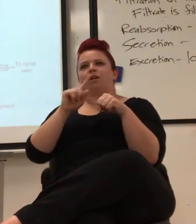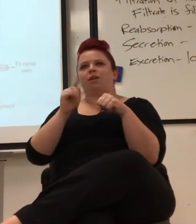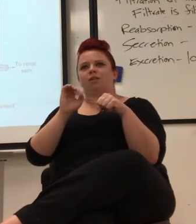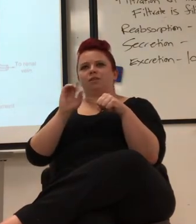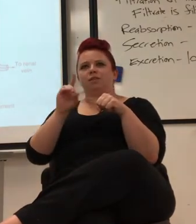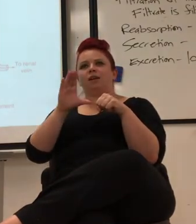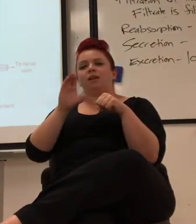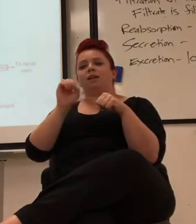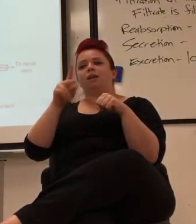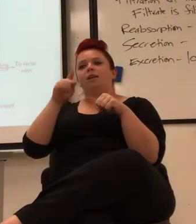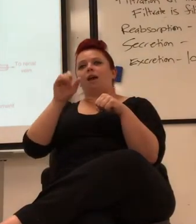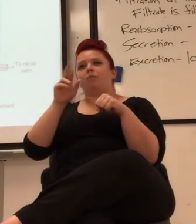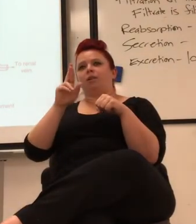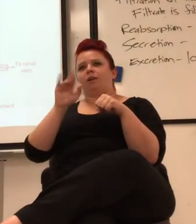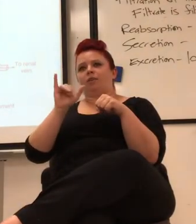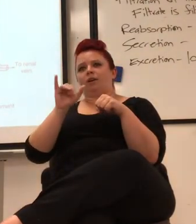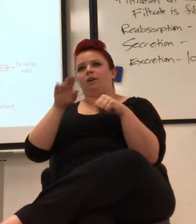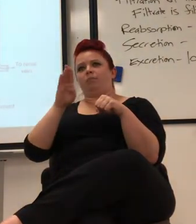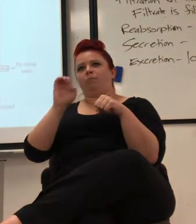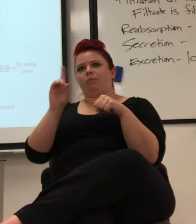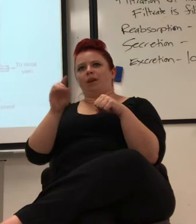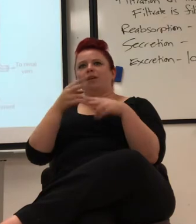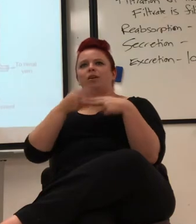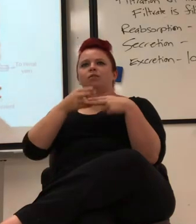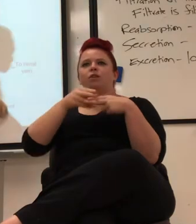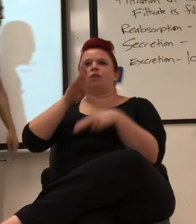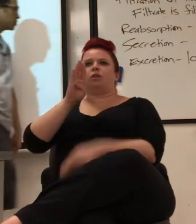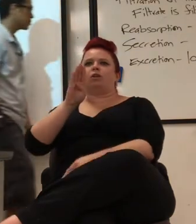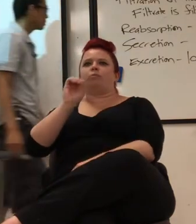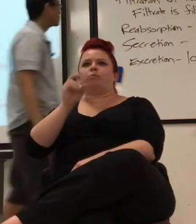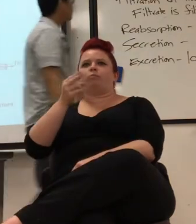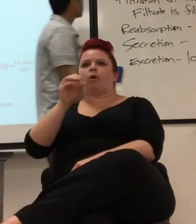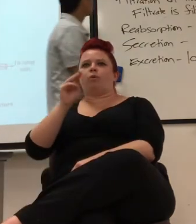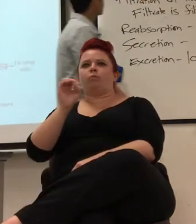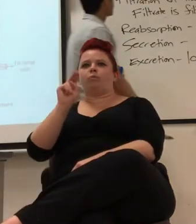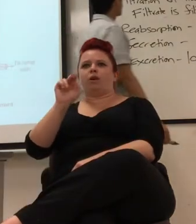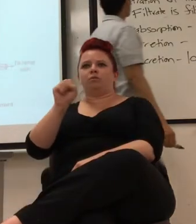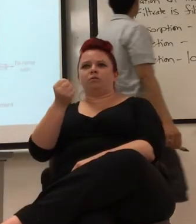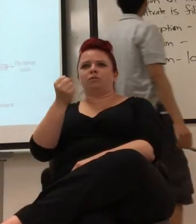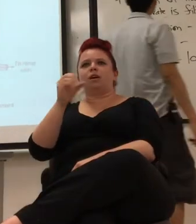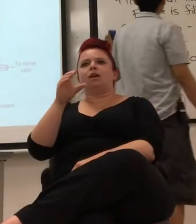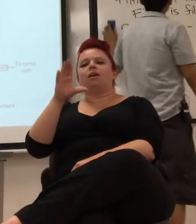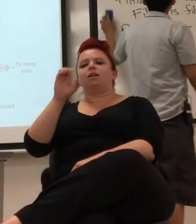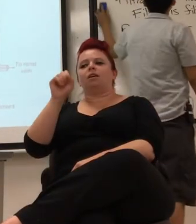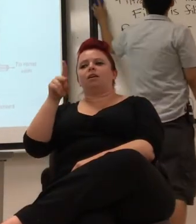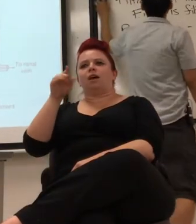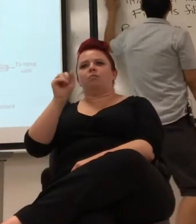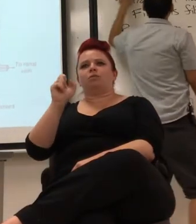It's called the Bowman's capsule or renal capsule.